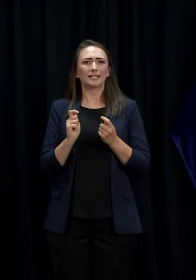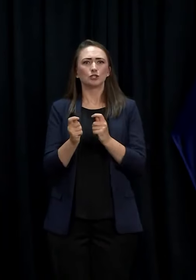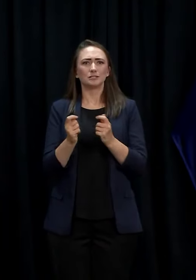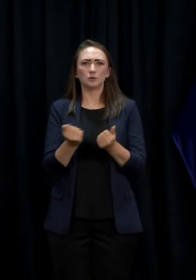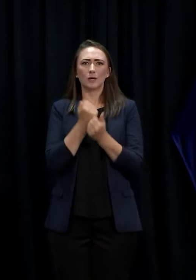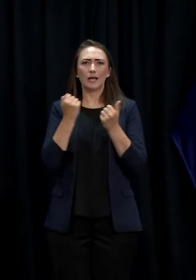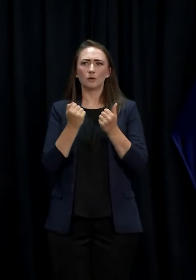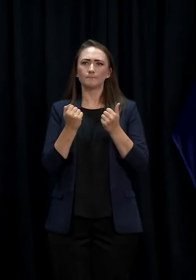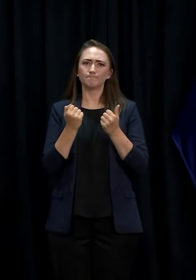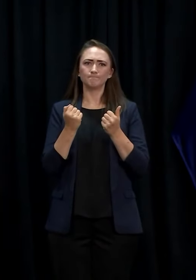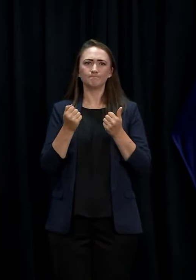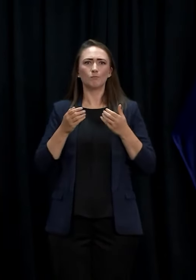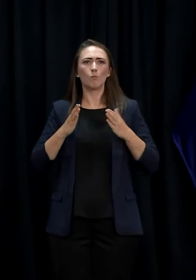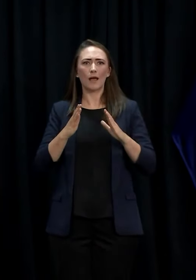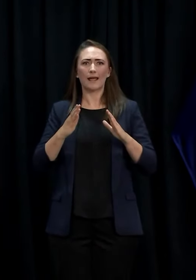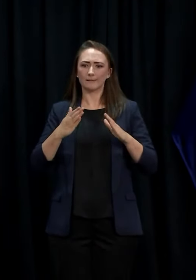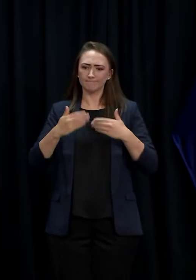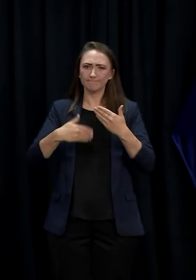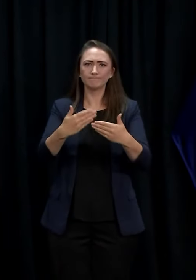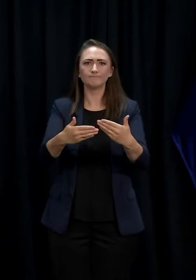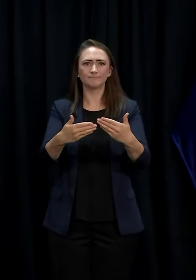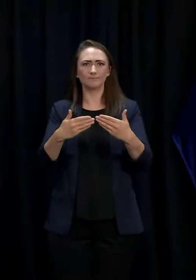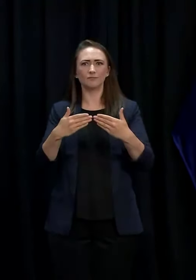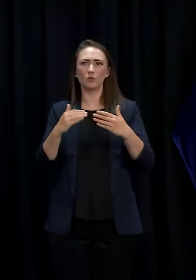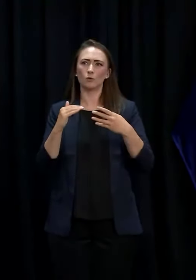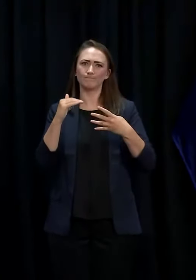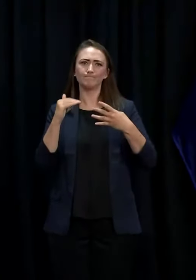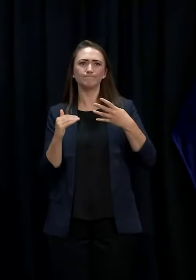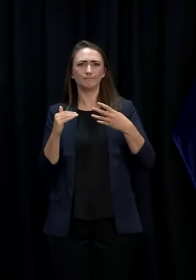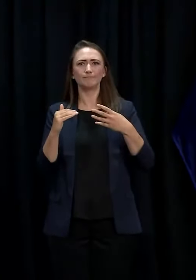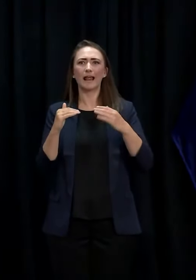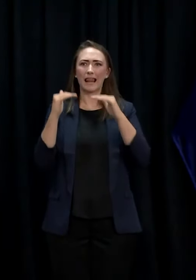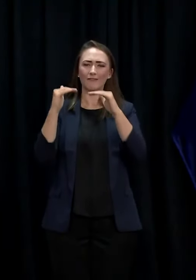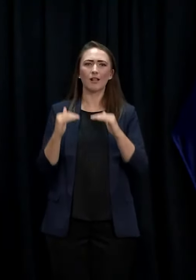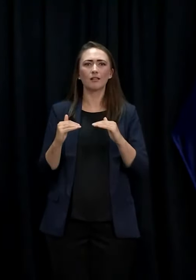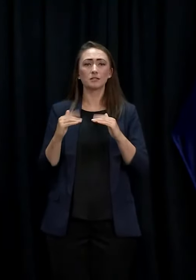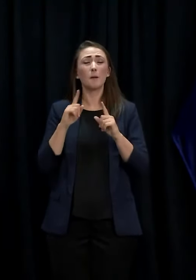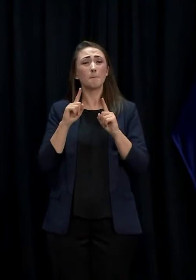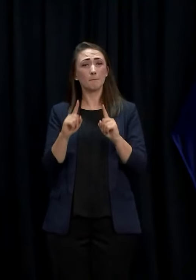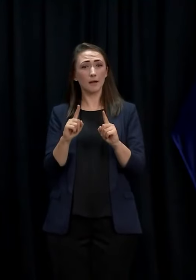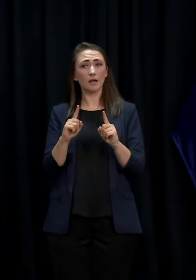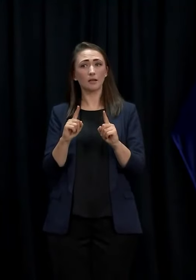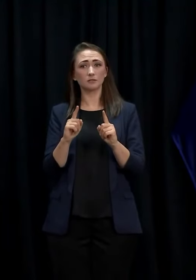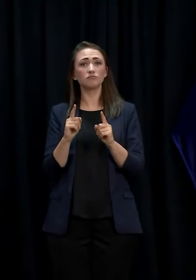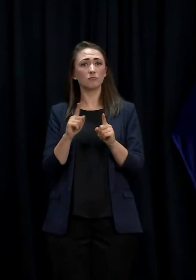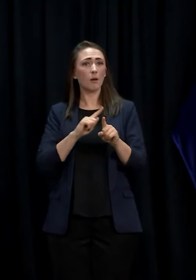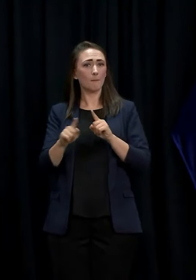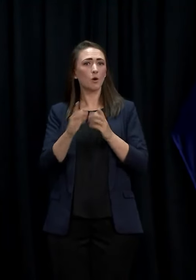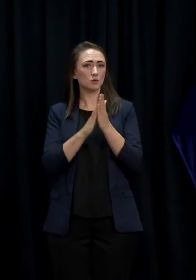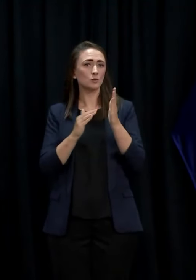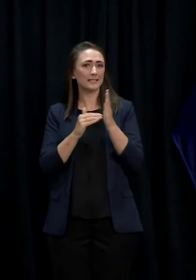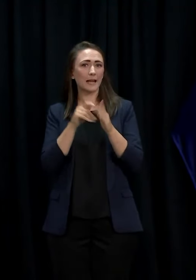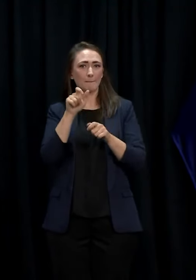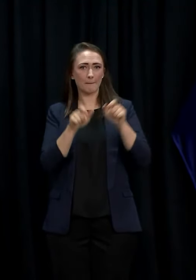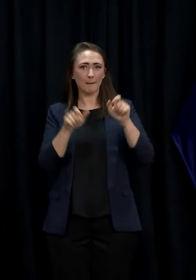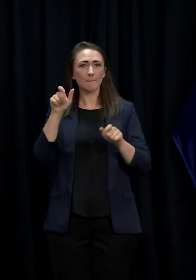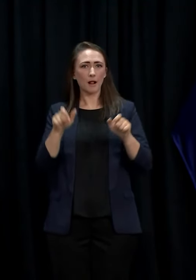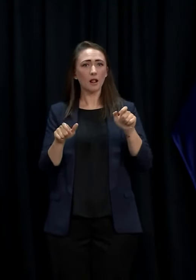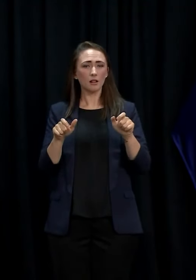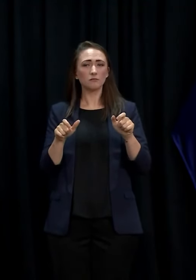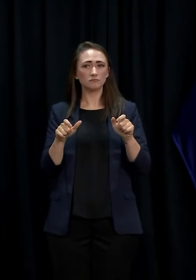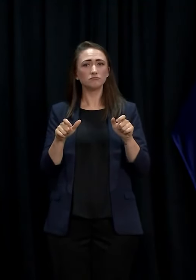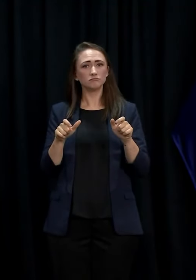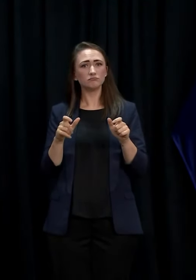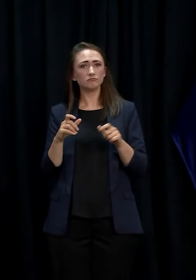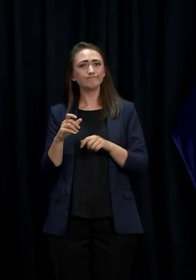response at the moment. But overall, I think New Zealanders have accepted that we're now in